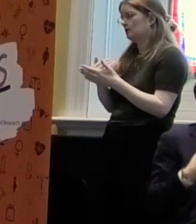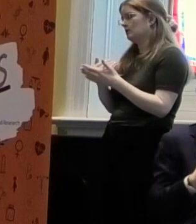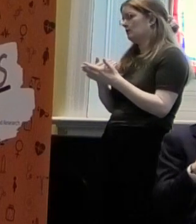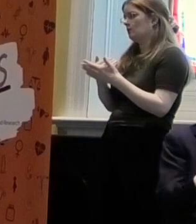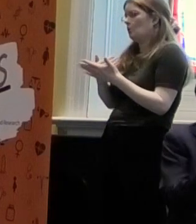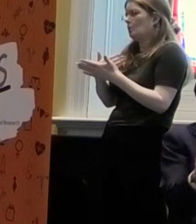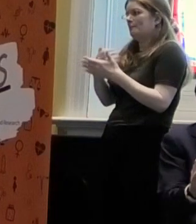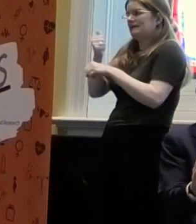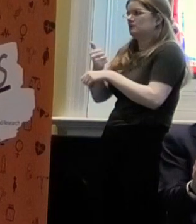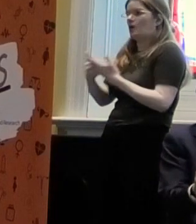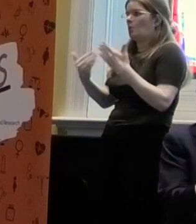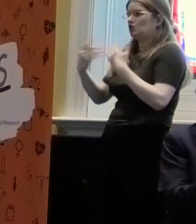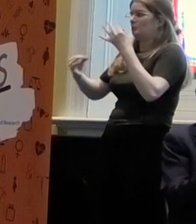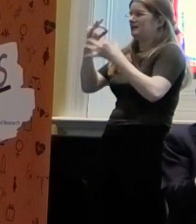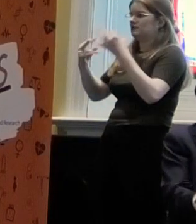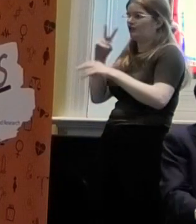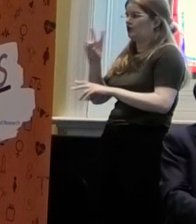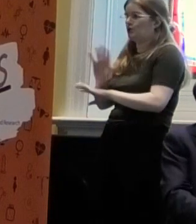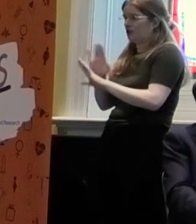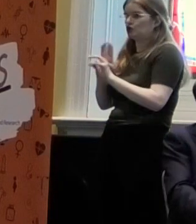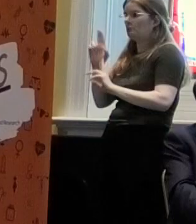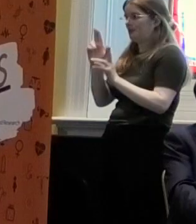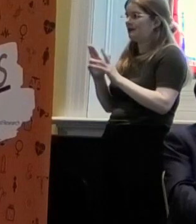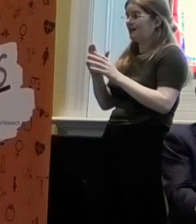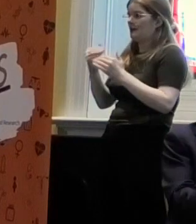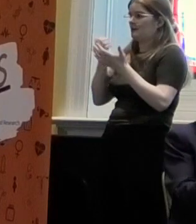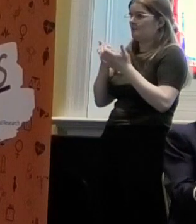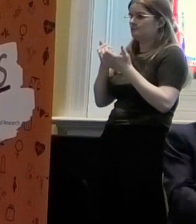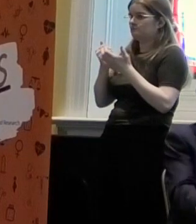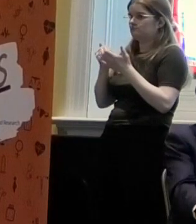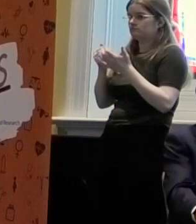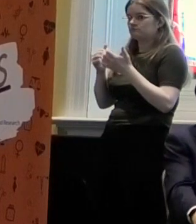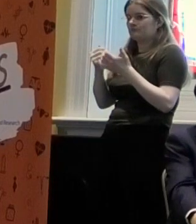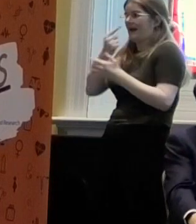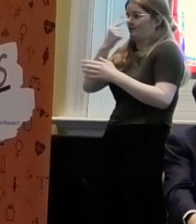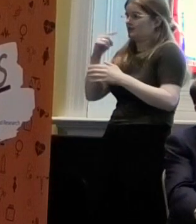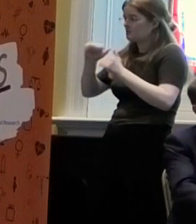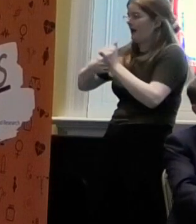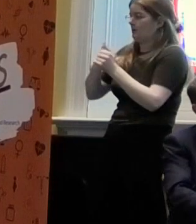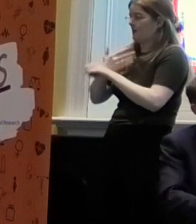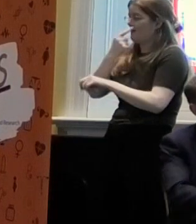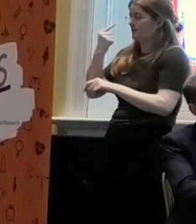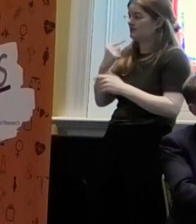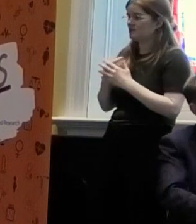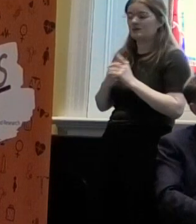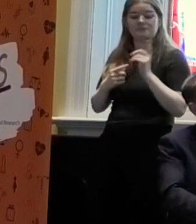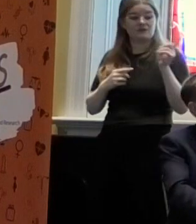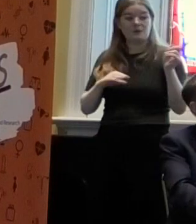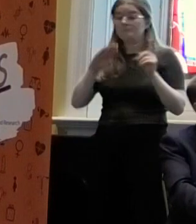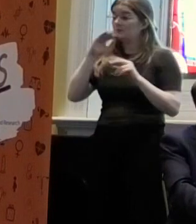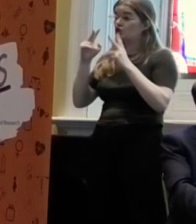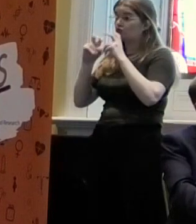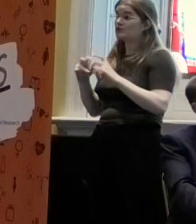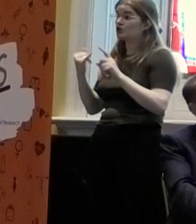or political view you have. Exactly. But it has to be data driven. So And that's very exciting. Is the Born in the Rotunda study still? Are you